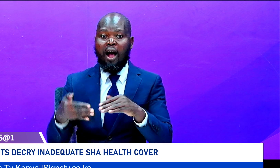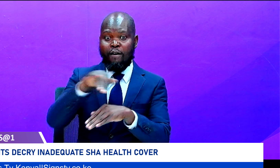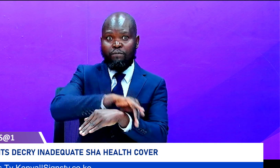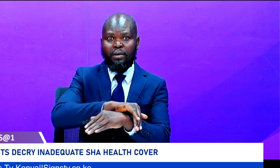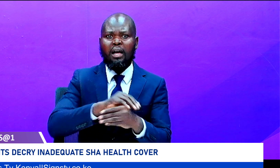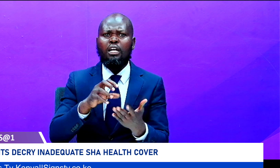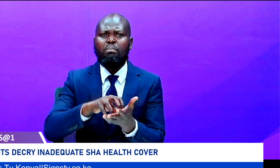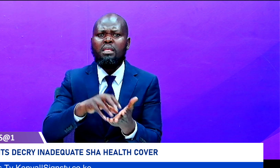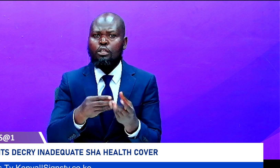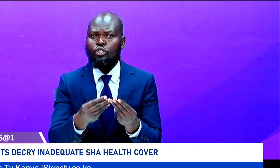health insurance.